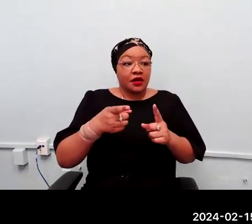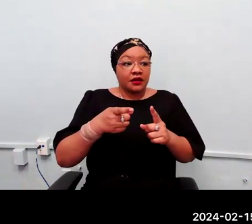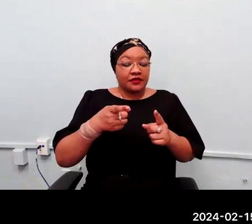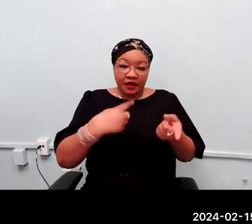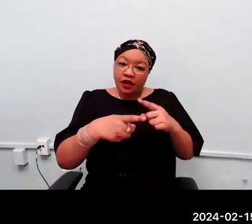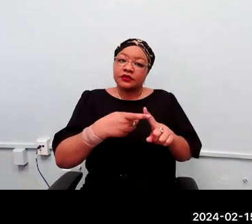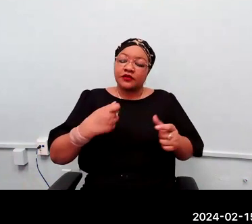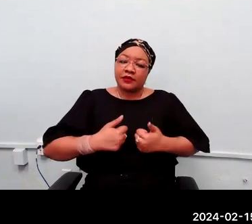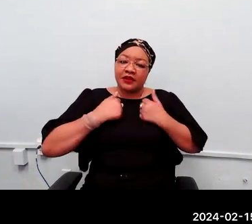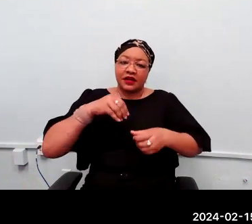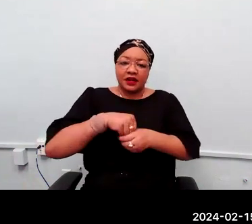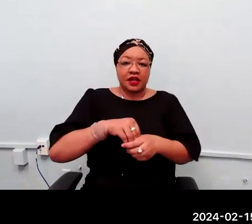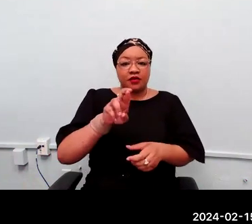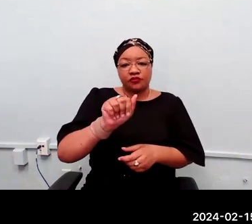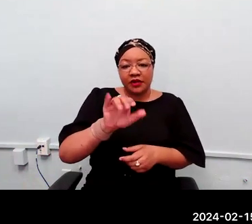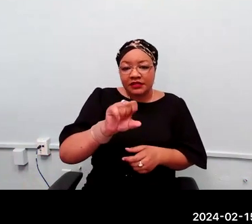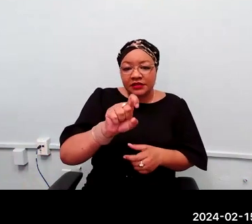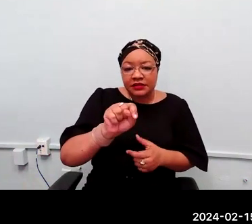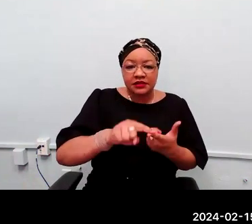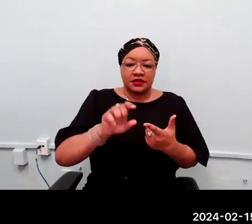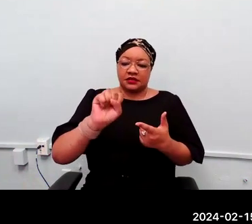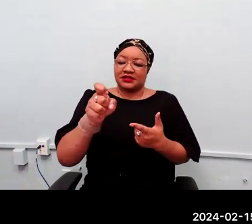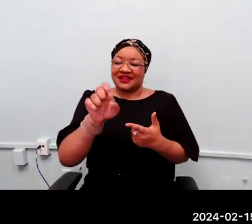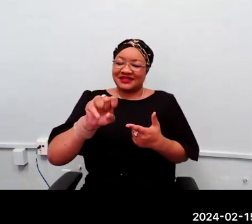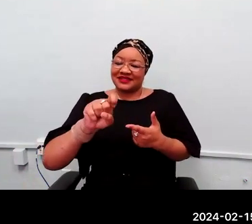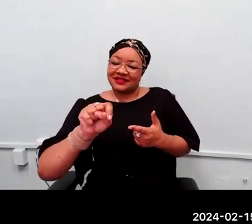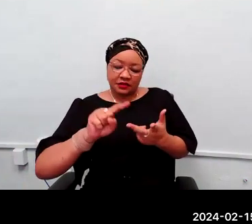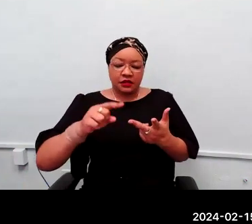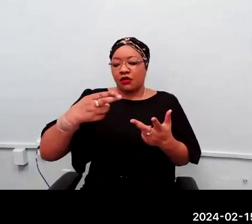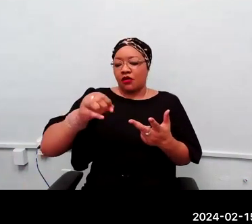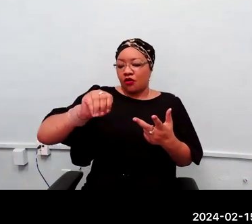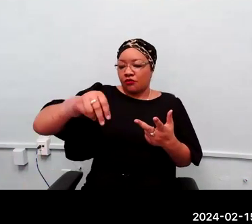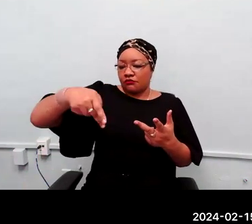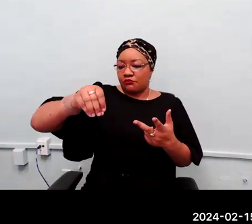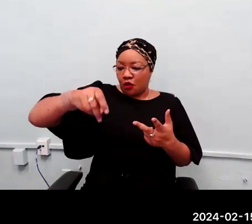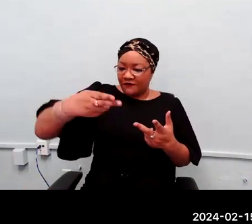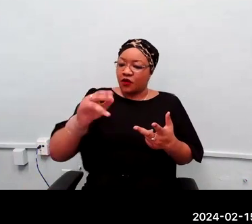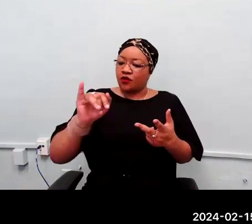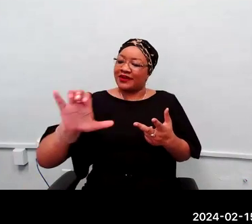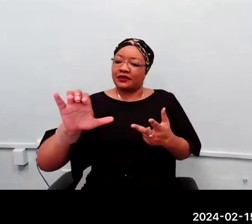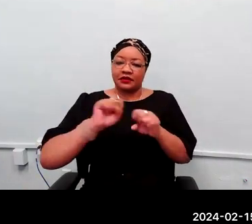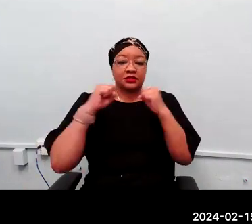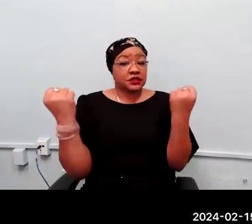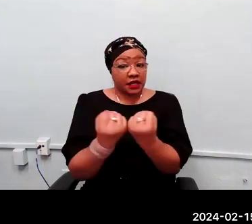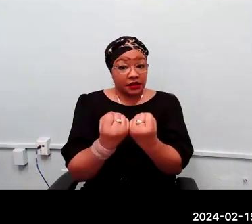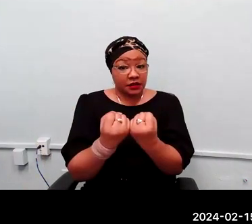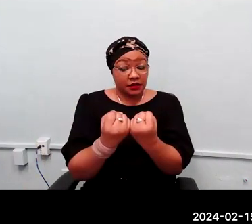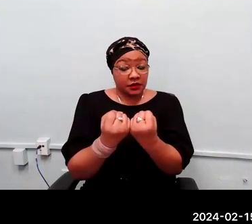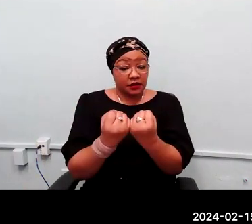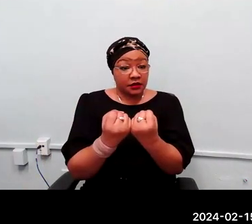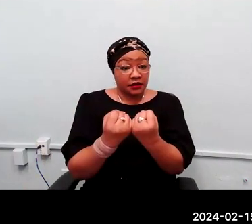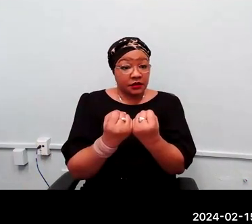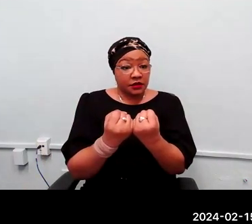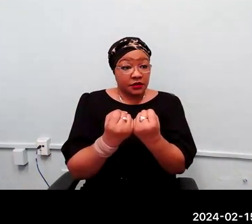society. Do you see parallels in the impact of these kinds of traumas and